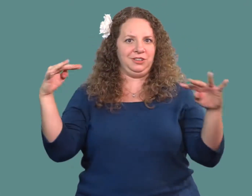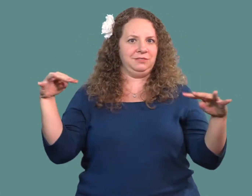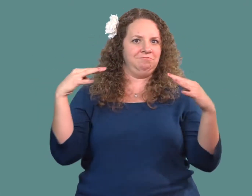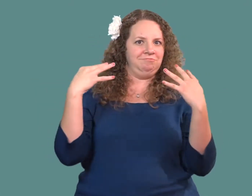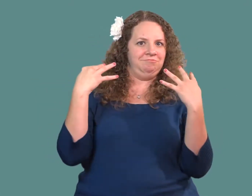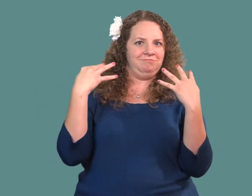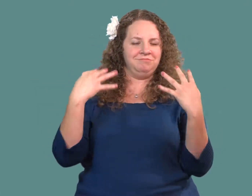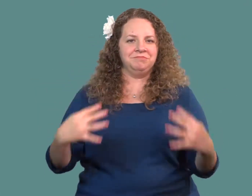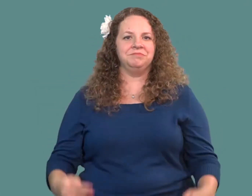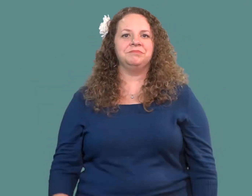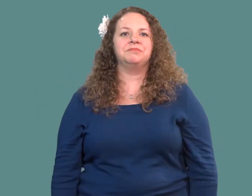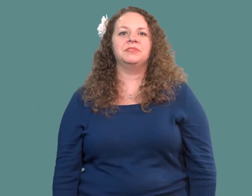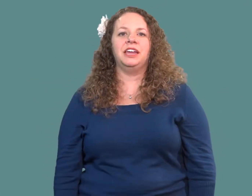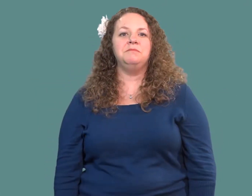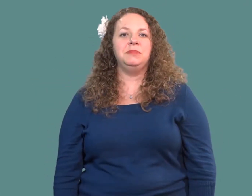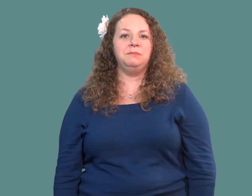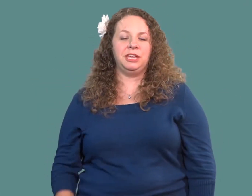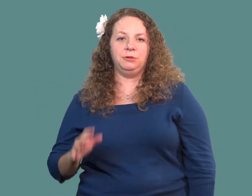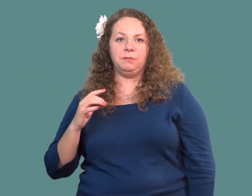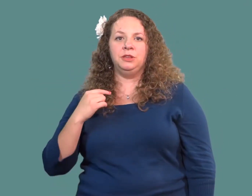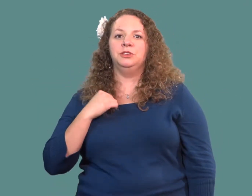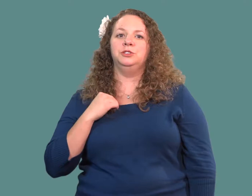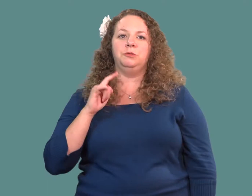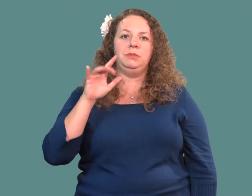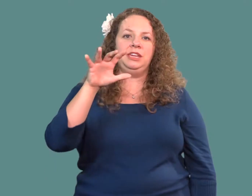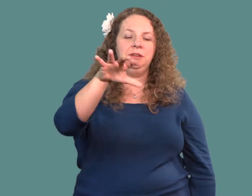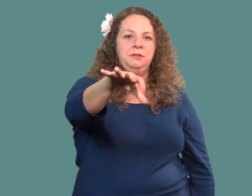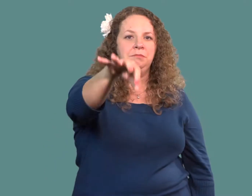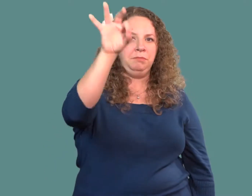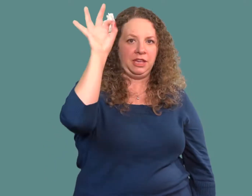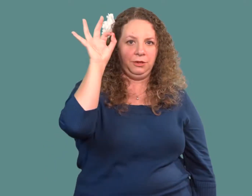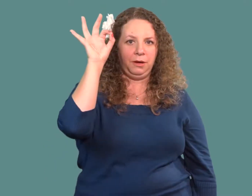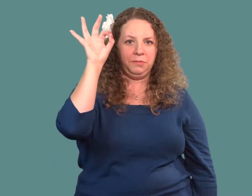fours. Okay, me pick you up, so me pick you up.